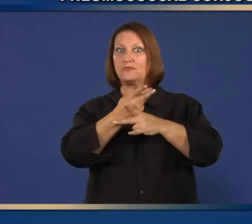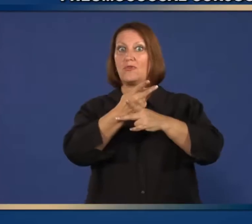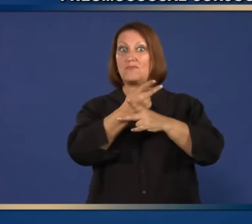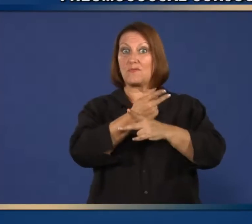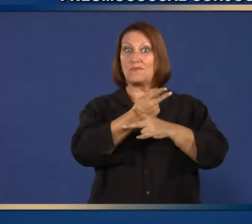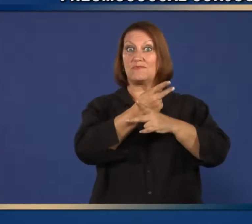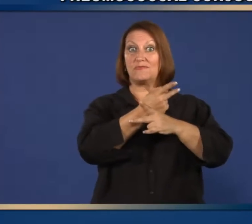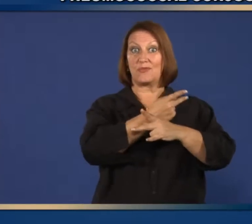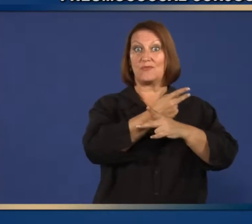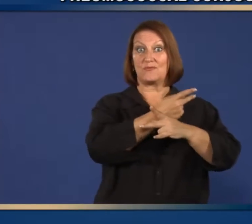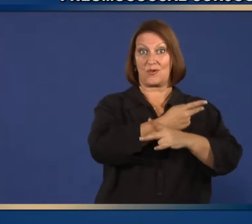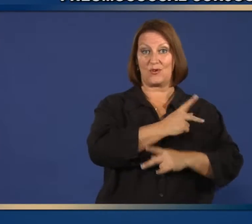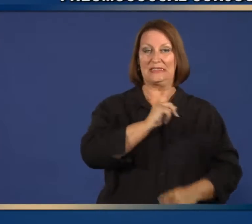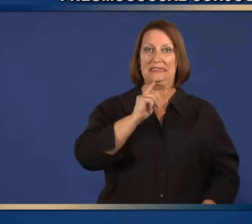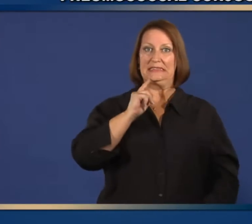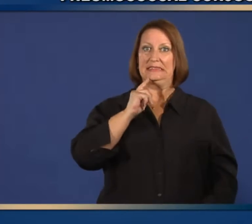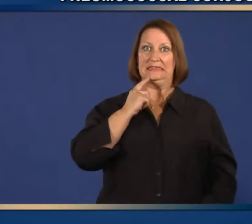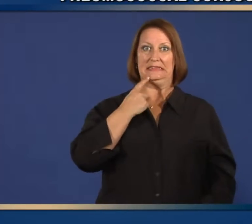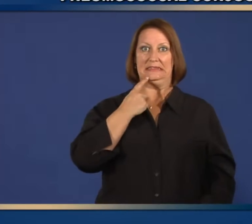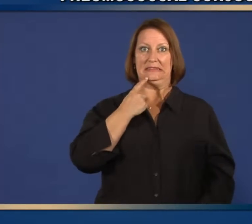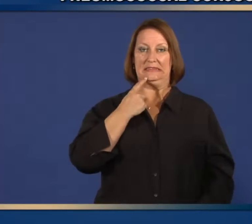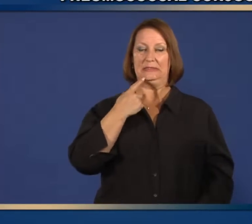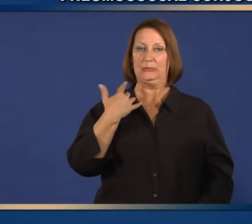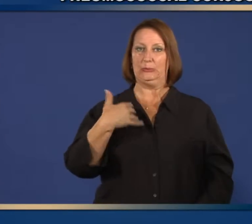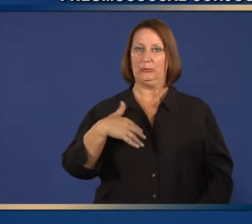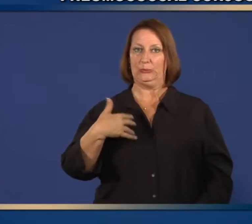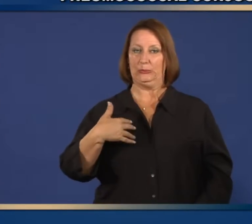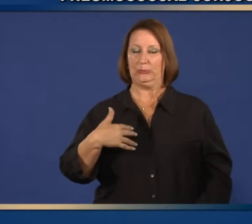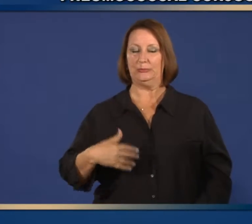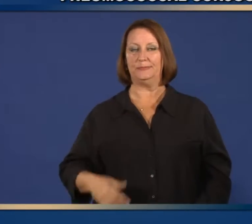Meningitis is an infection of the covering of the brain.